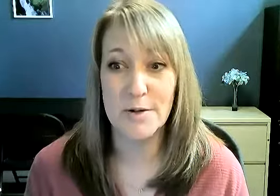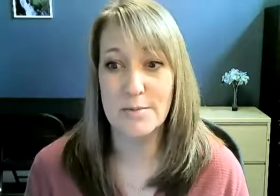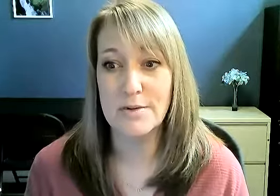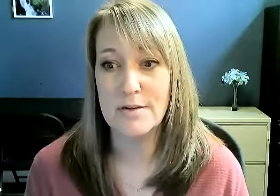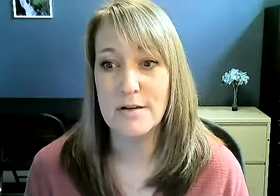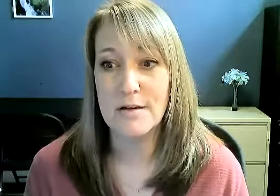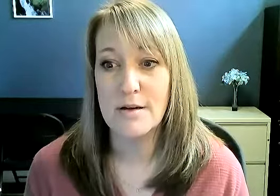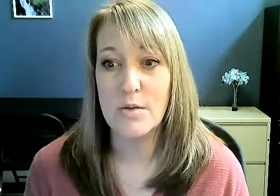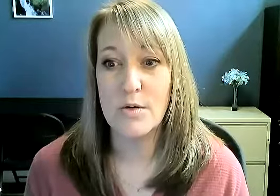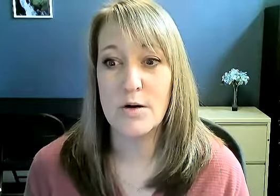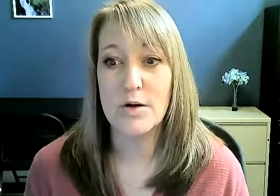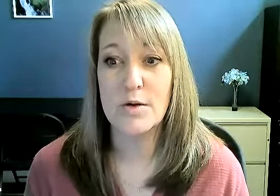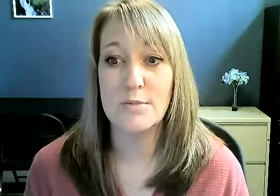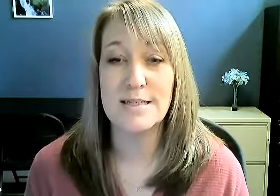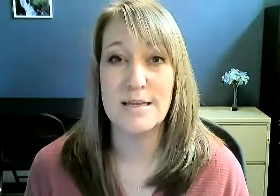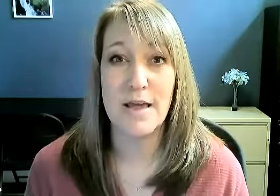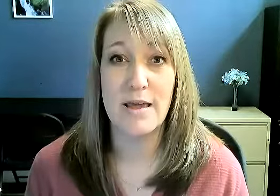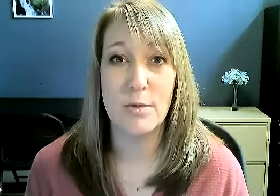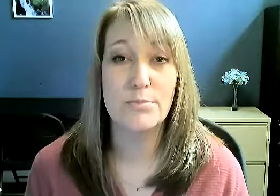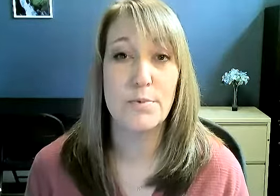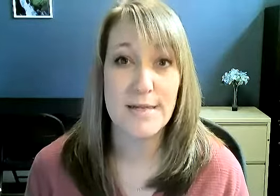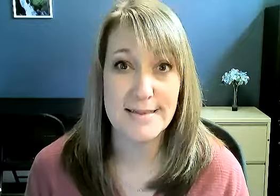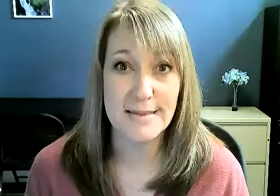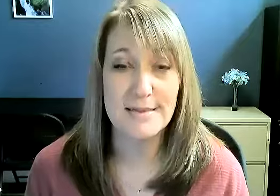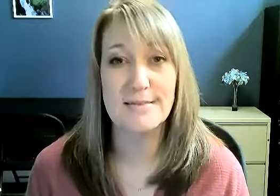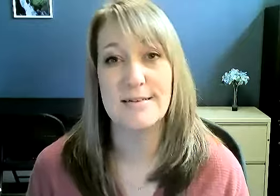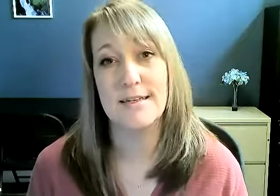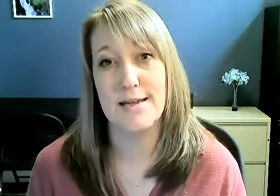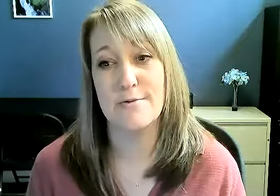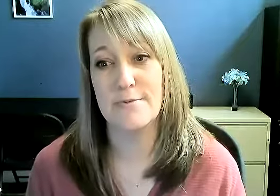verb, or you can receive a present, a noun.